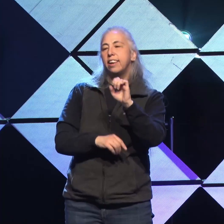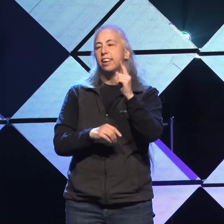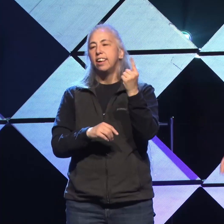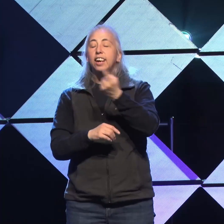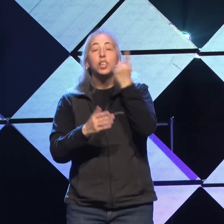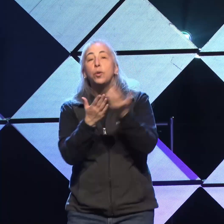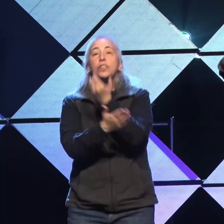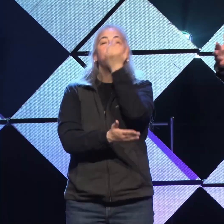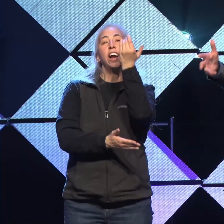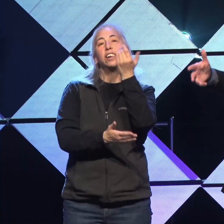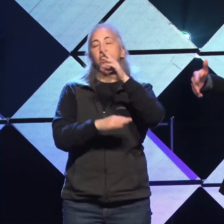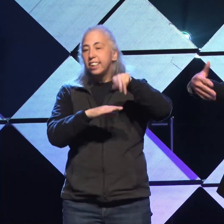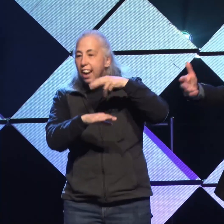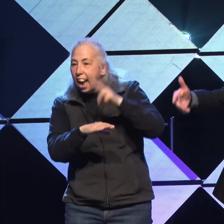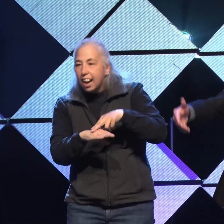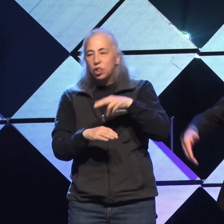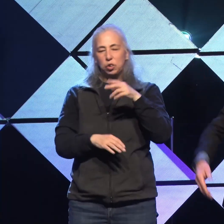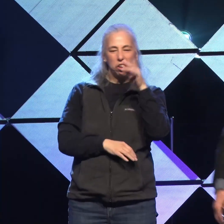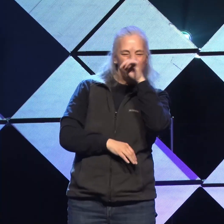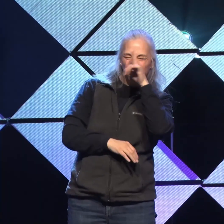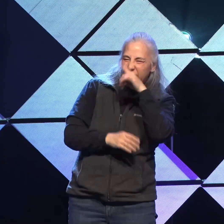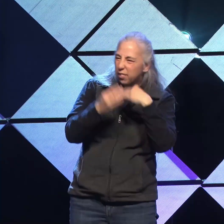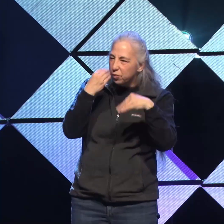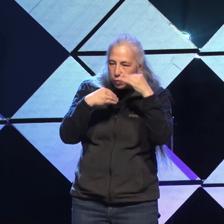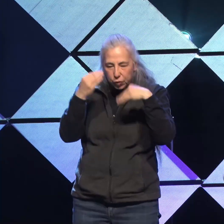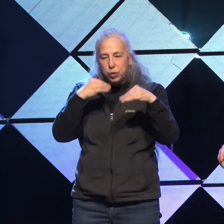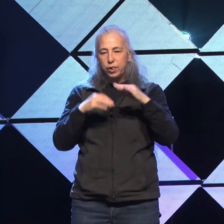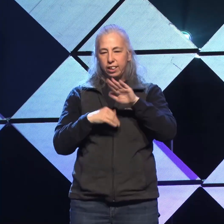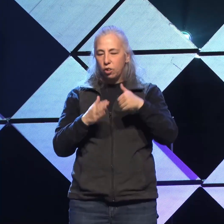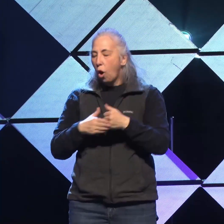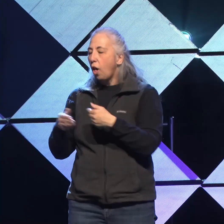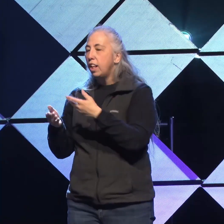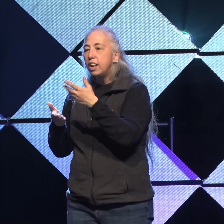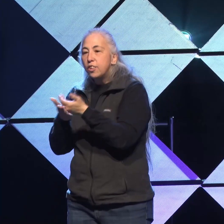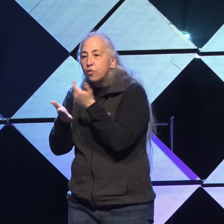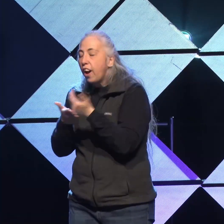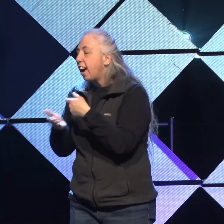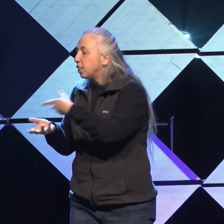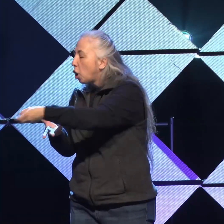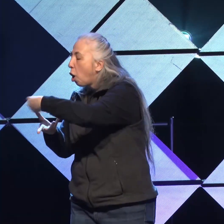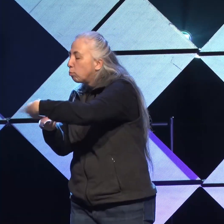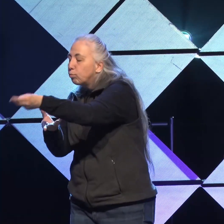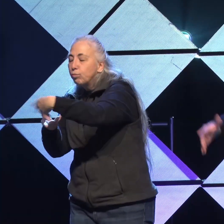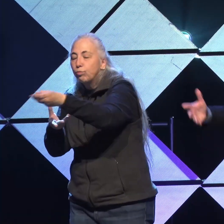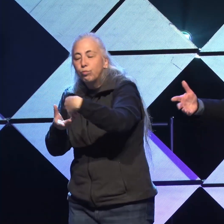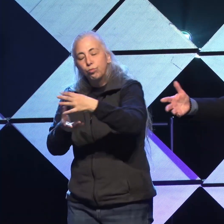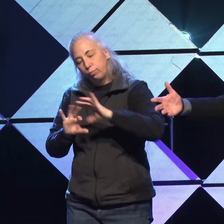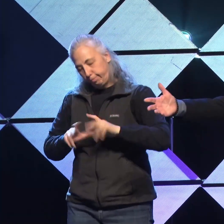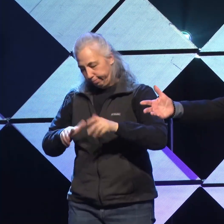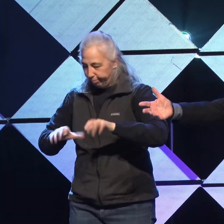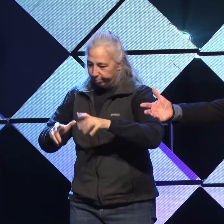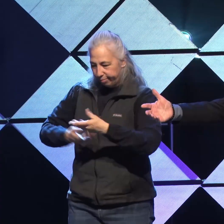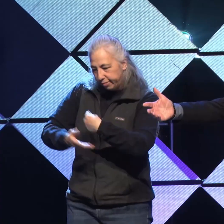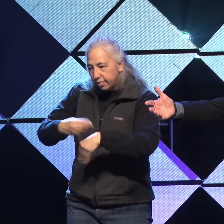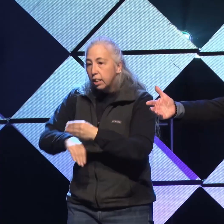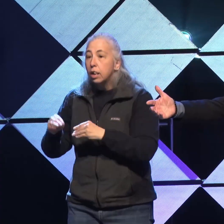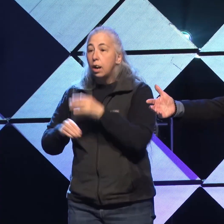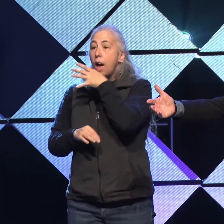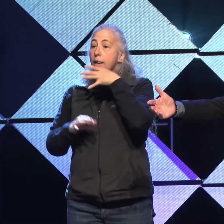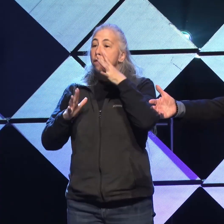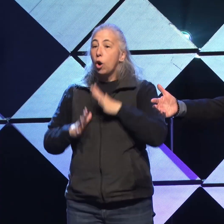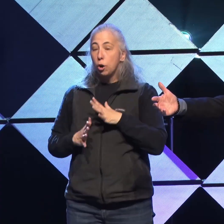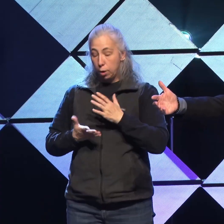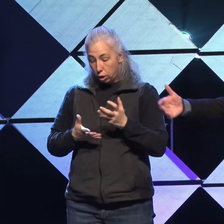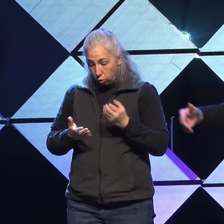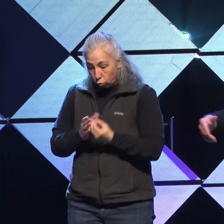and no artificial fillers or, anything like that, flavors, nothing. It's from farmers, right?